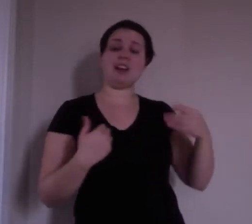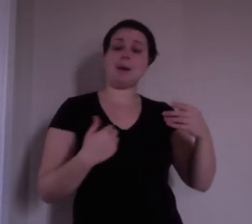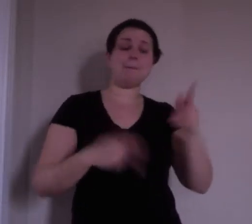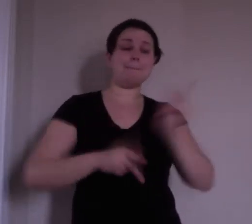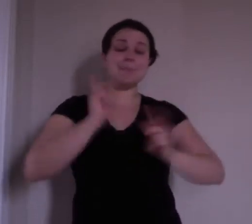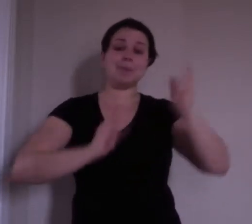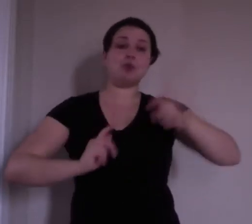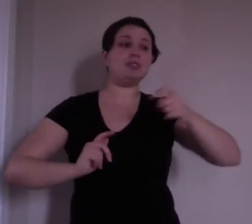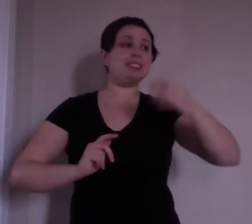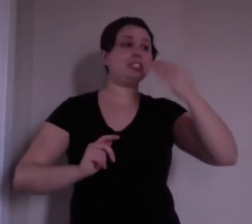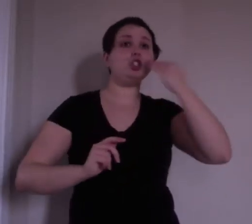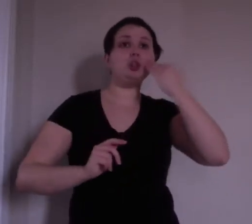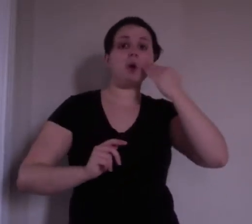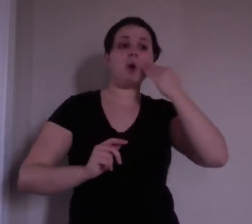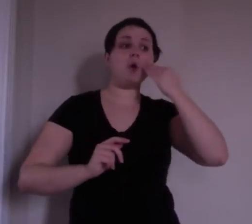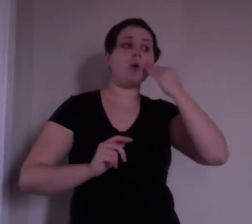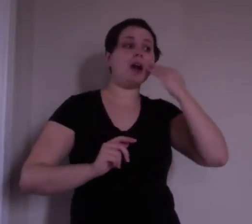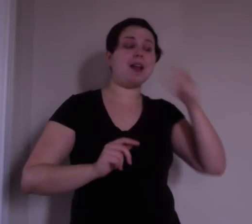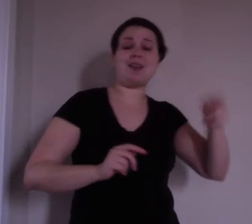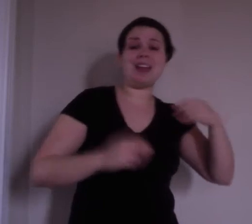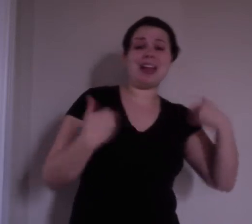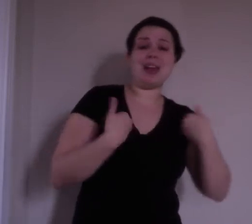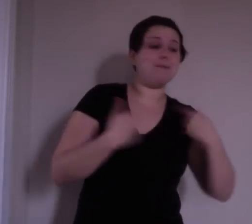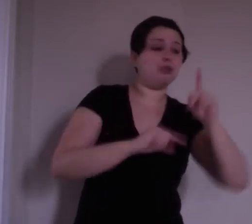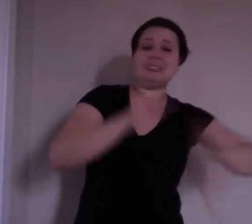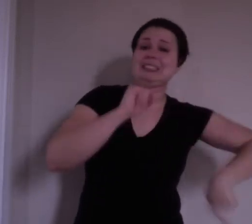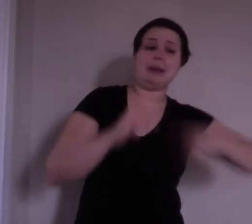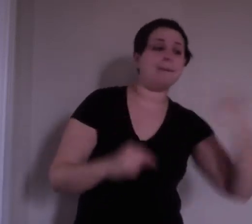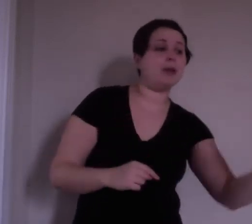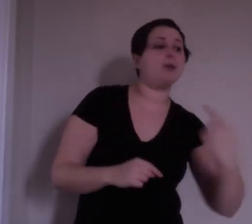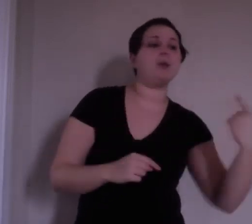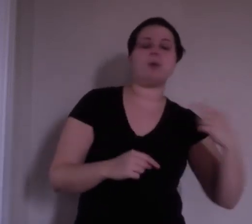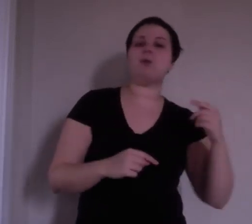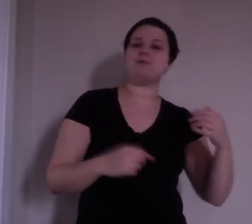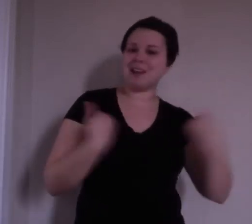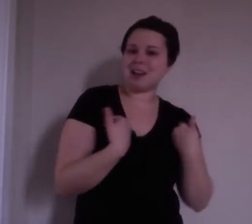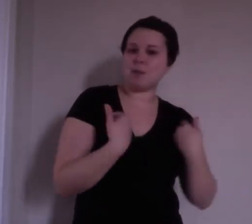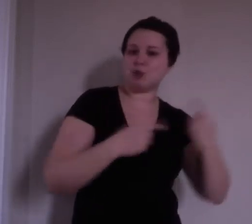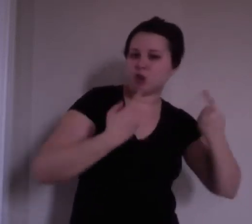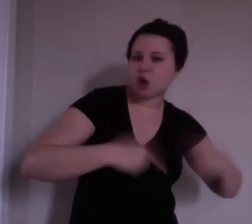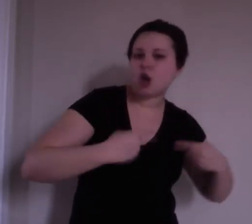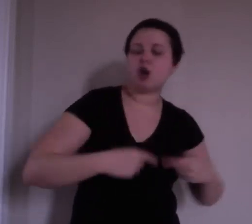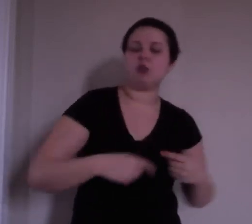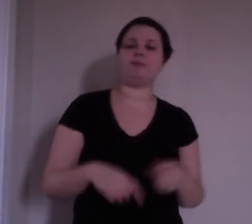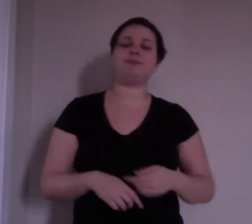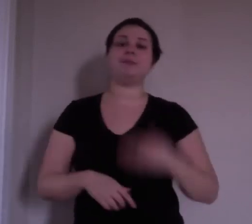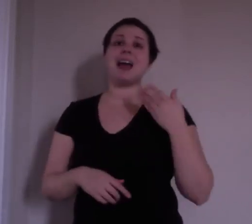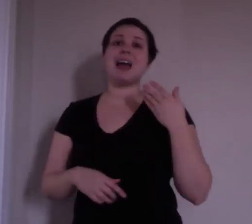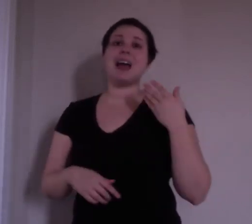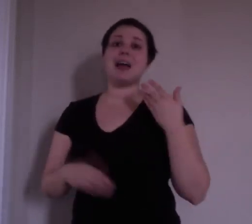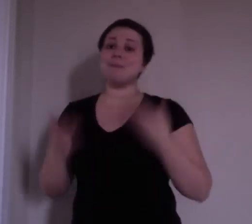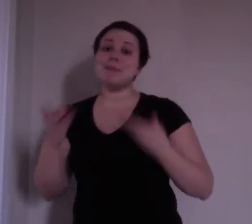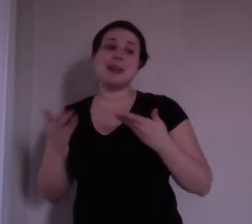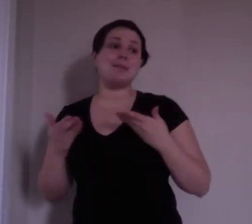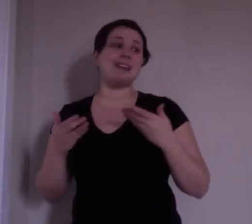are heard. And maybe, somehow, this makes me feel less alone. Acting